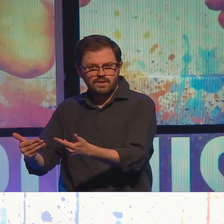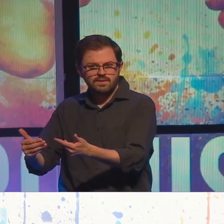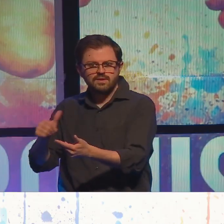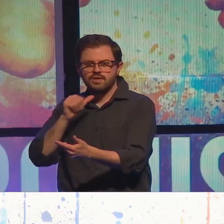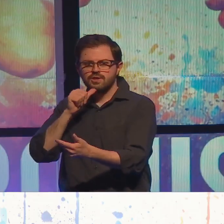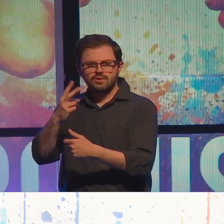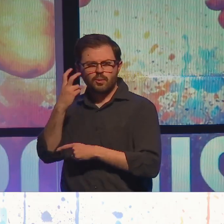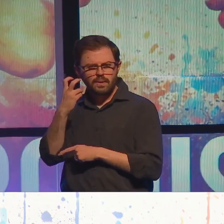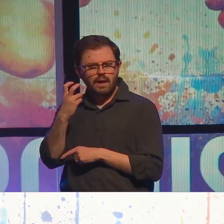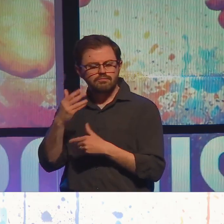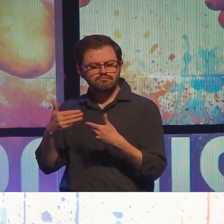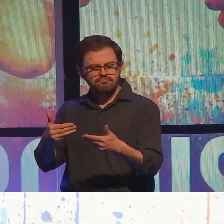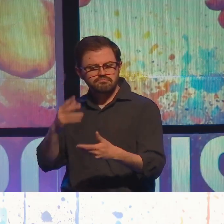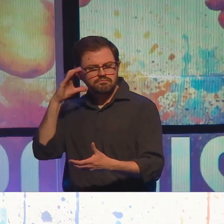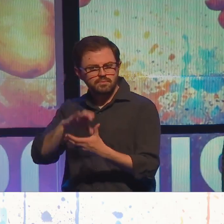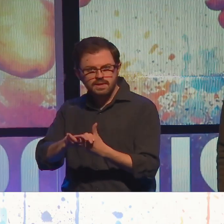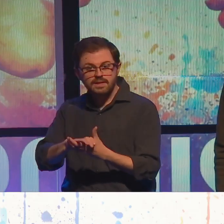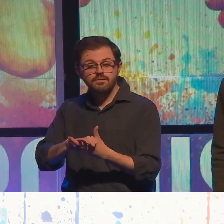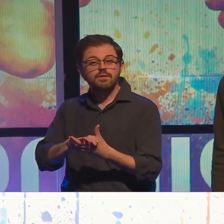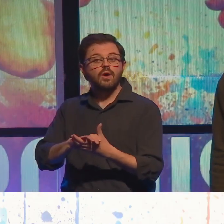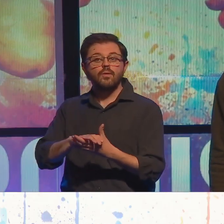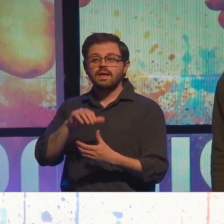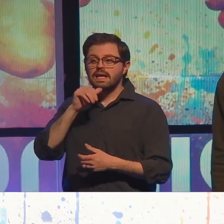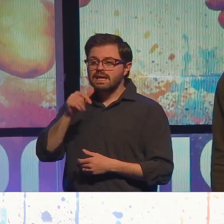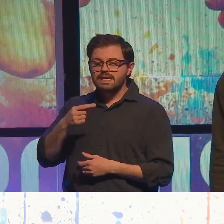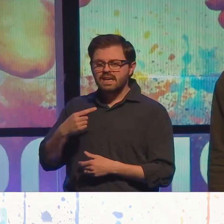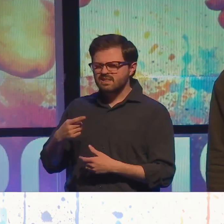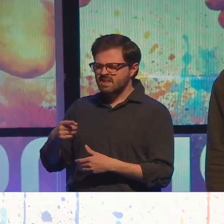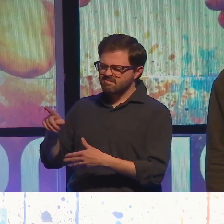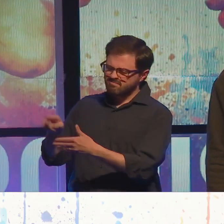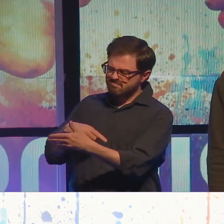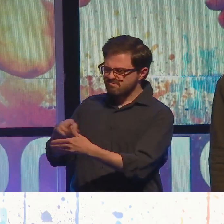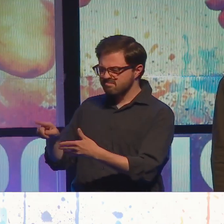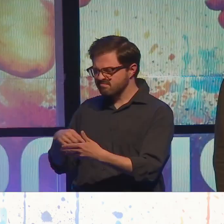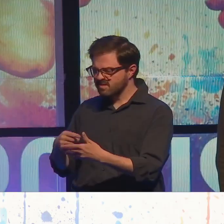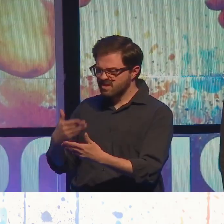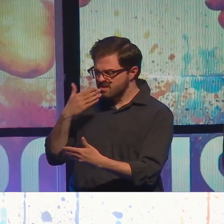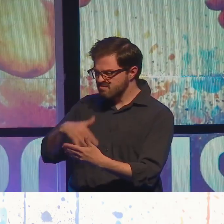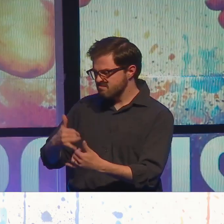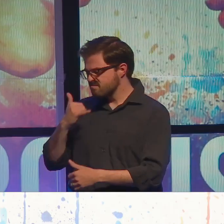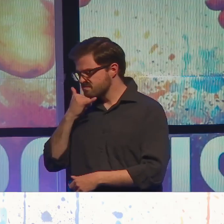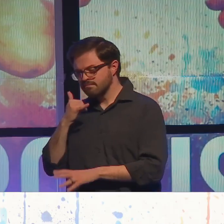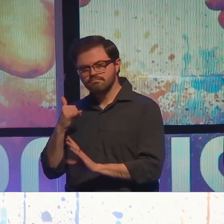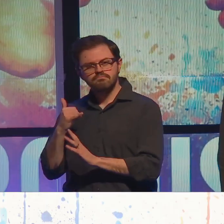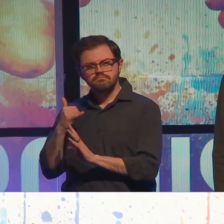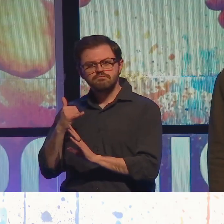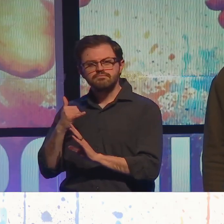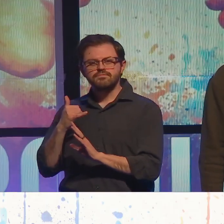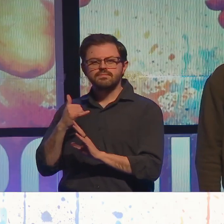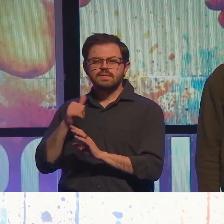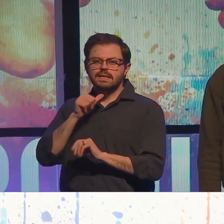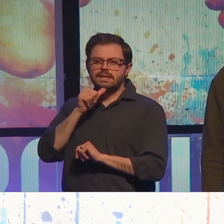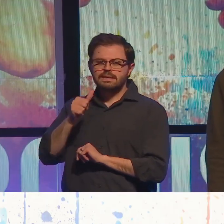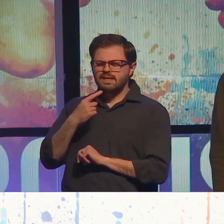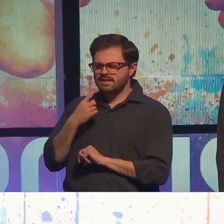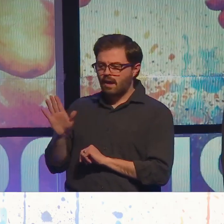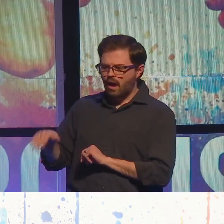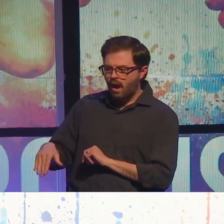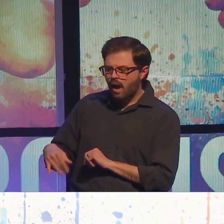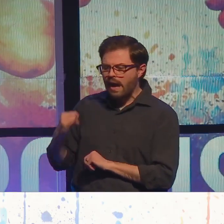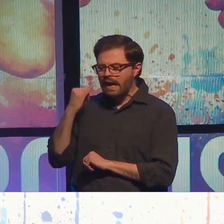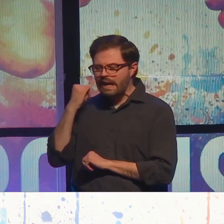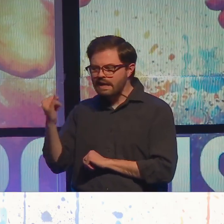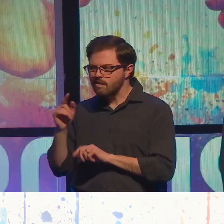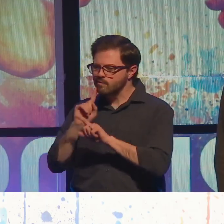believe. He doesn't condemn Thomas. He doesn't say, you know what, Thomas, had you